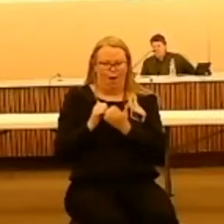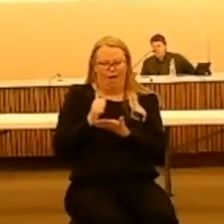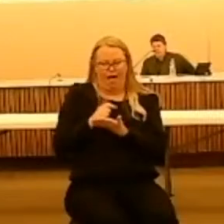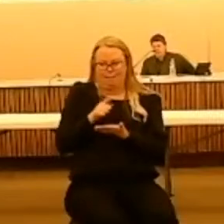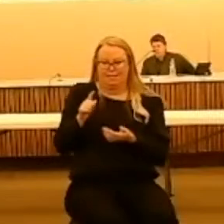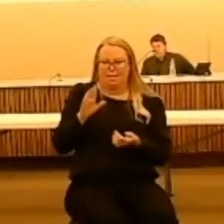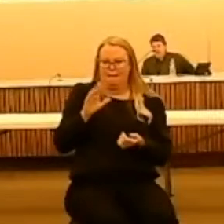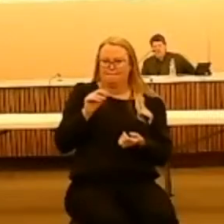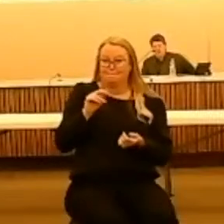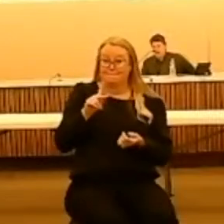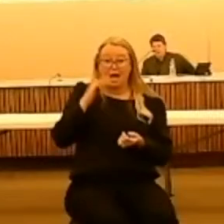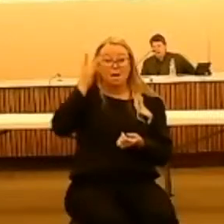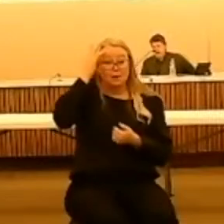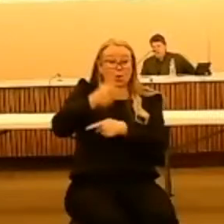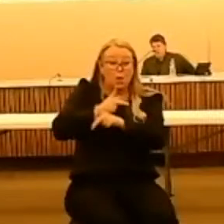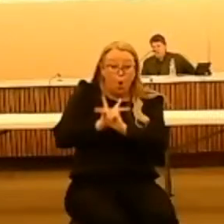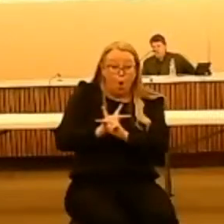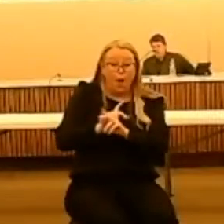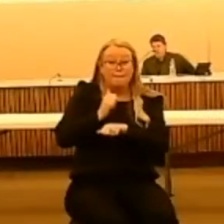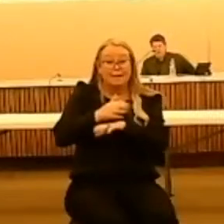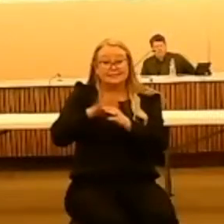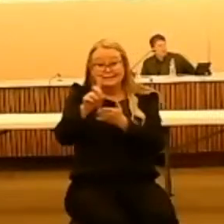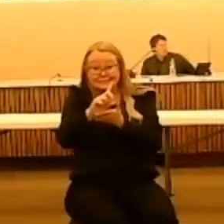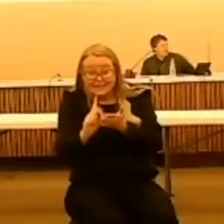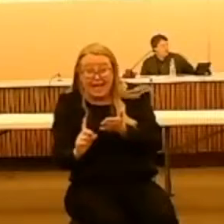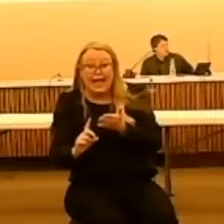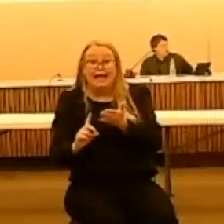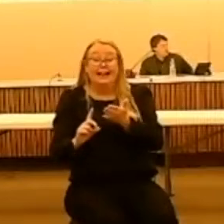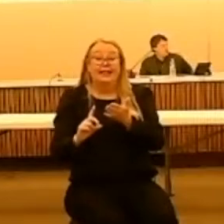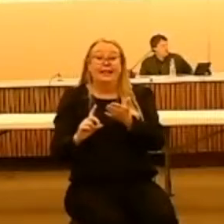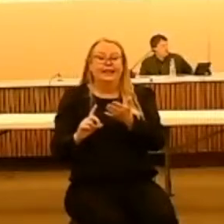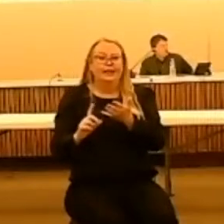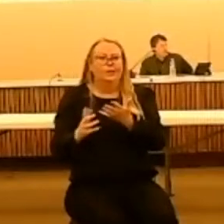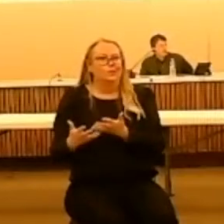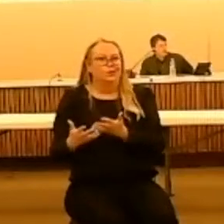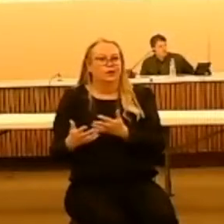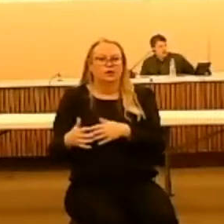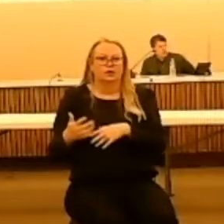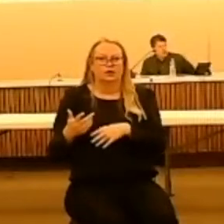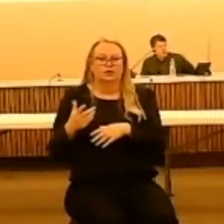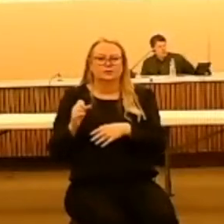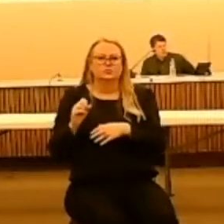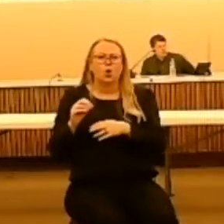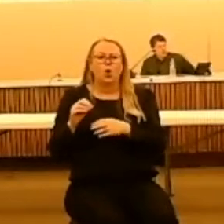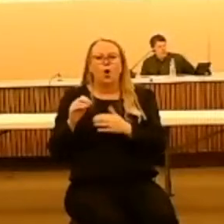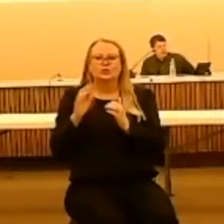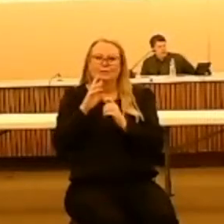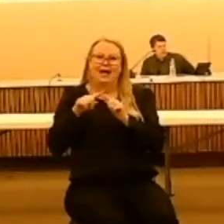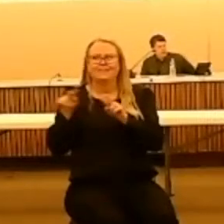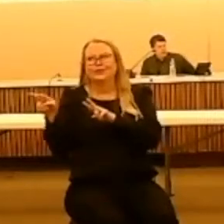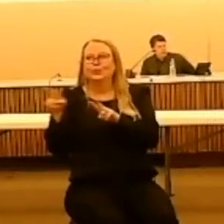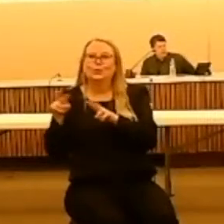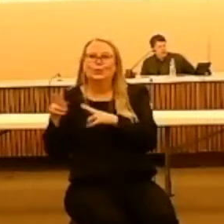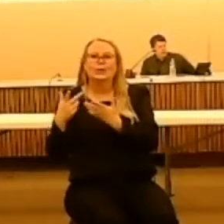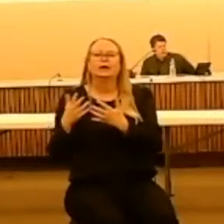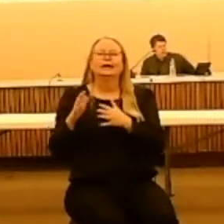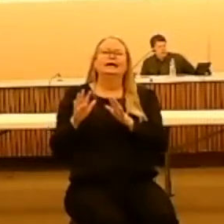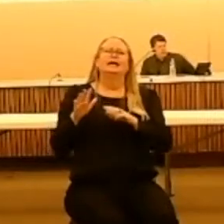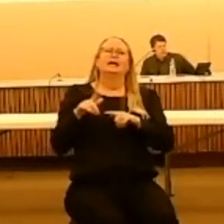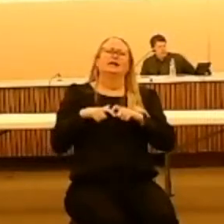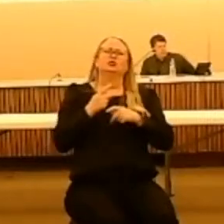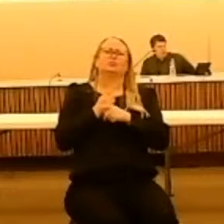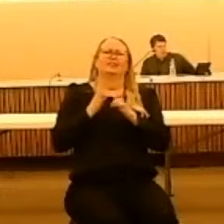Banks can be pains in that regard. Oh, absolutely. But would you want a clubhouse closer? No, it's not. So